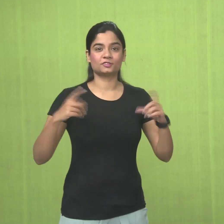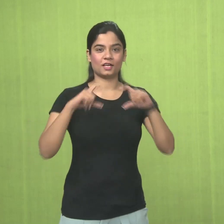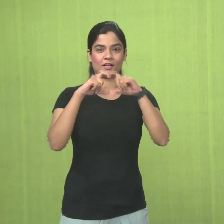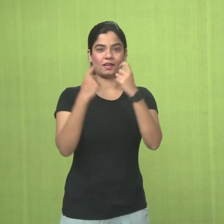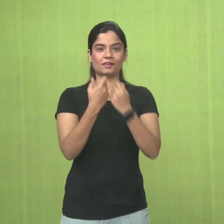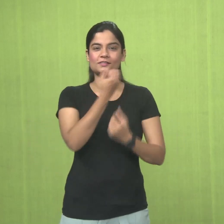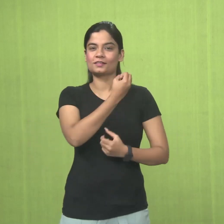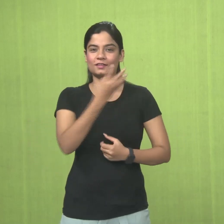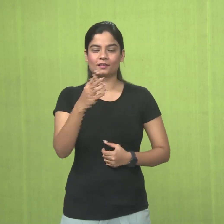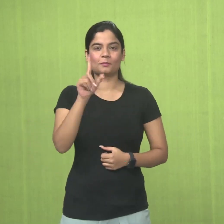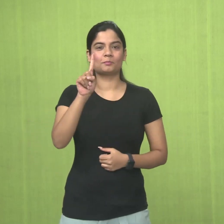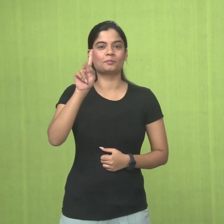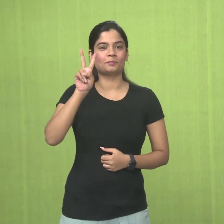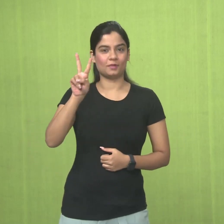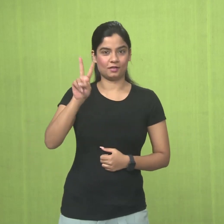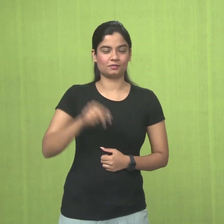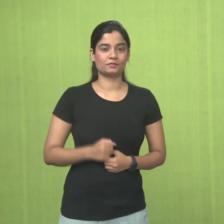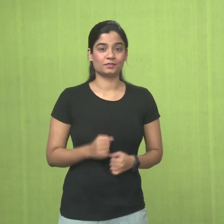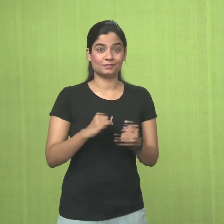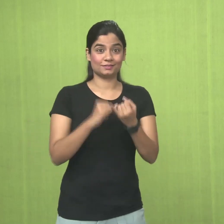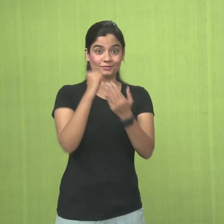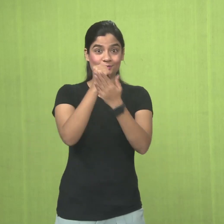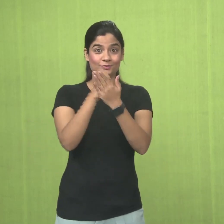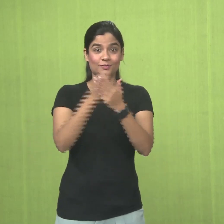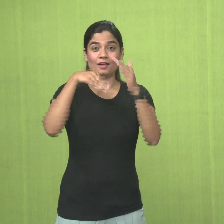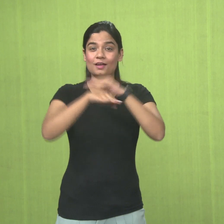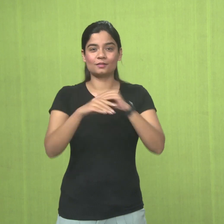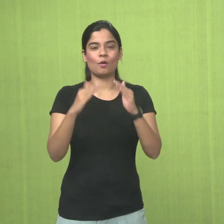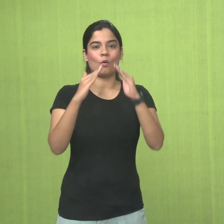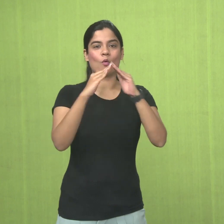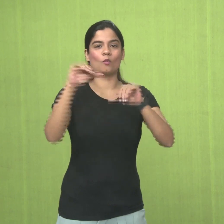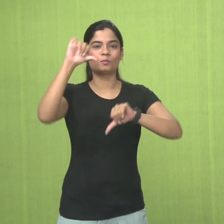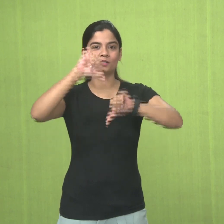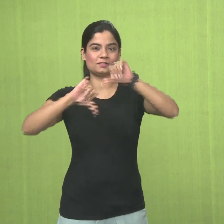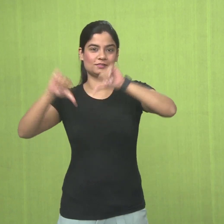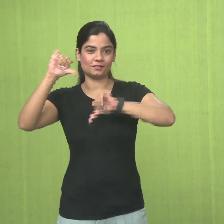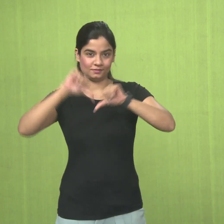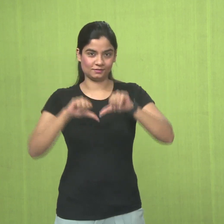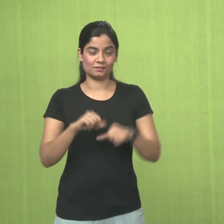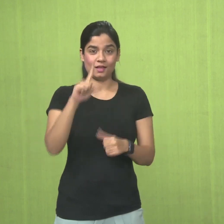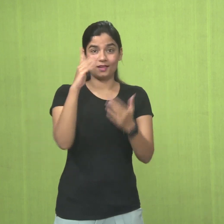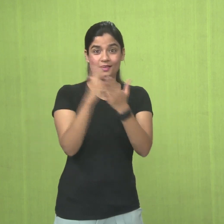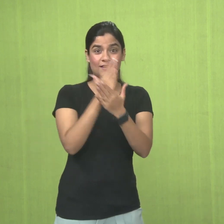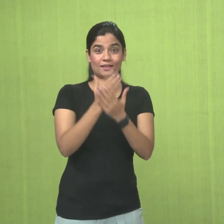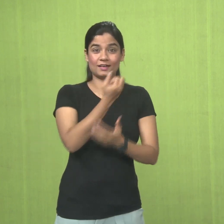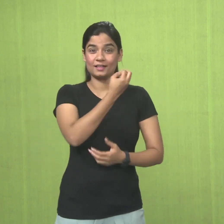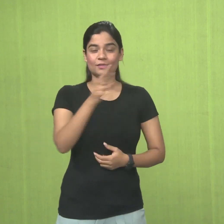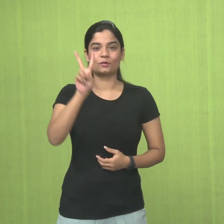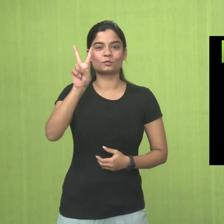This is class 12. The subject is home science, lesson number